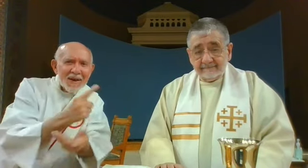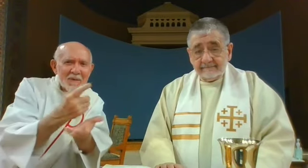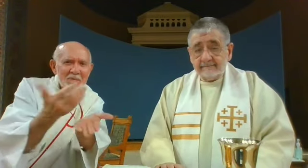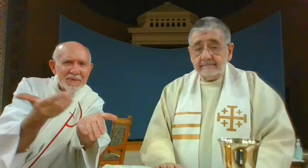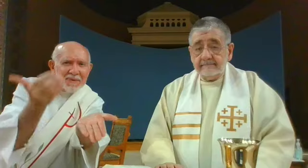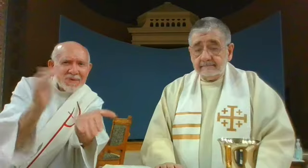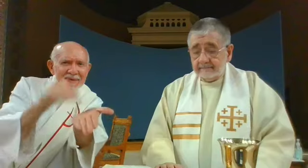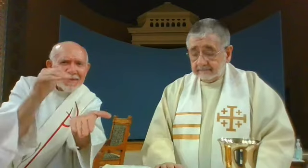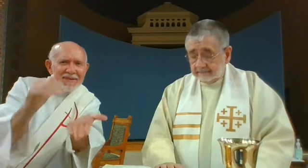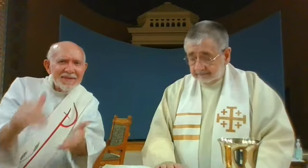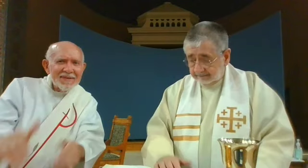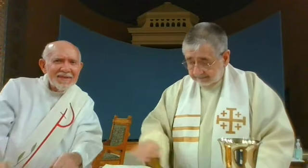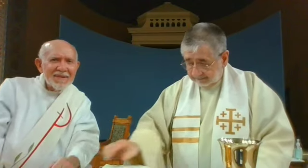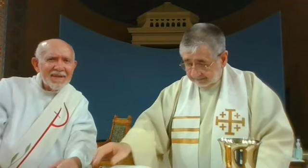come again.